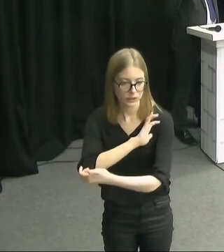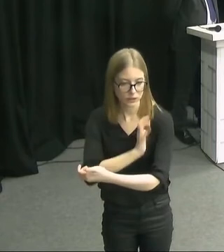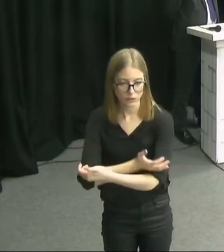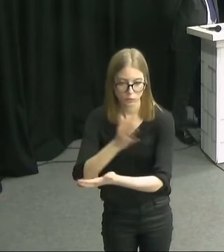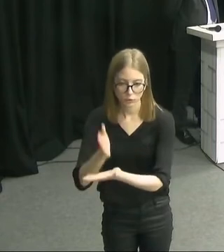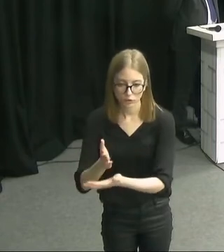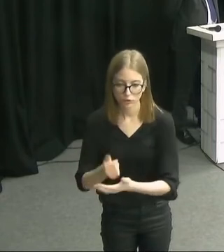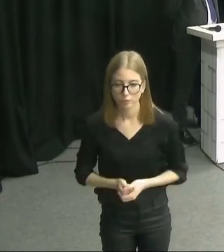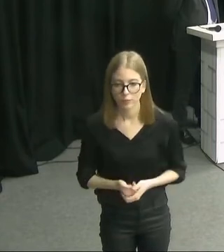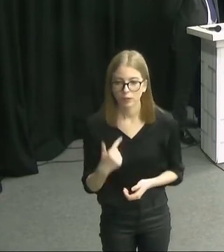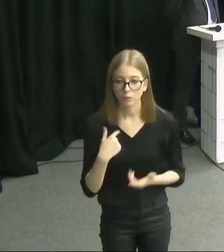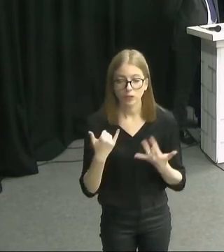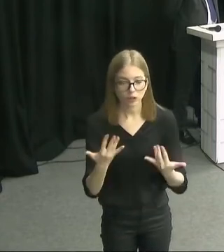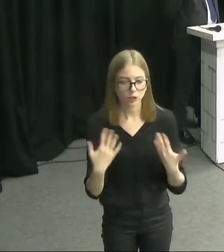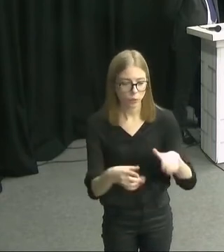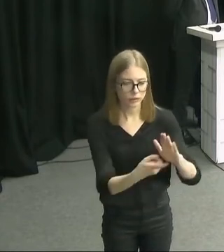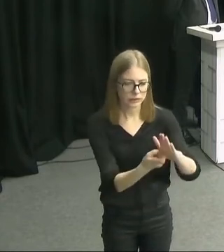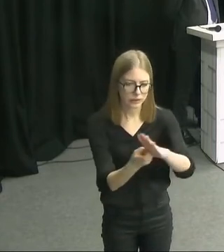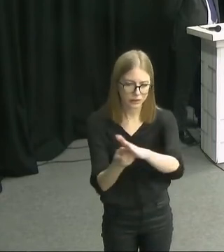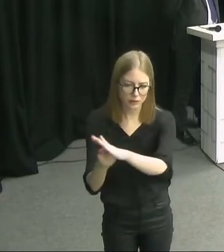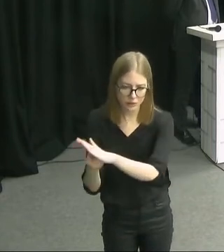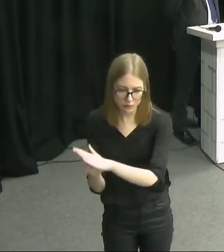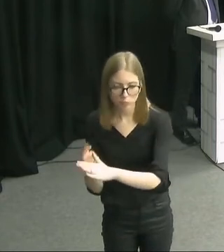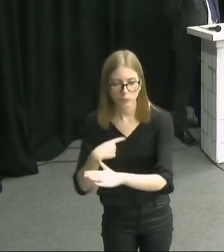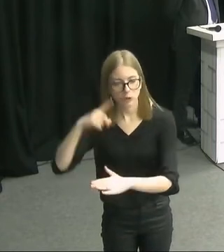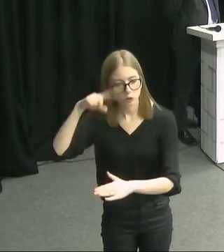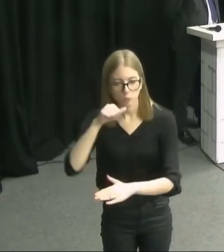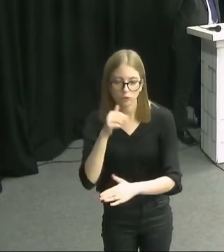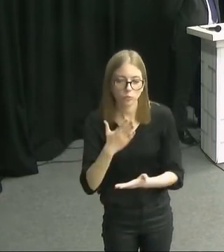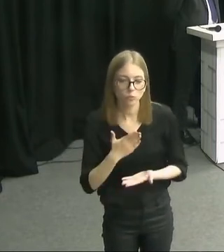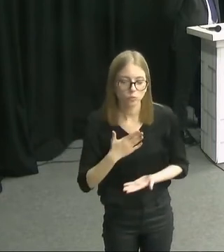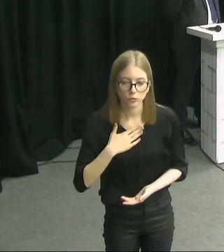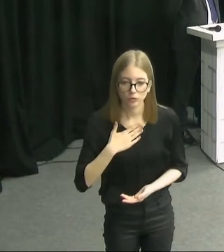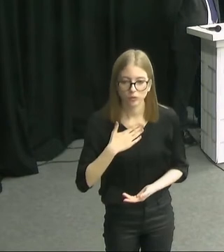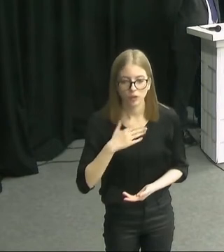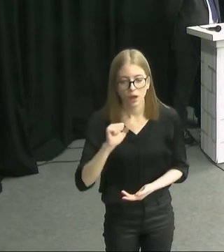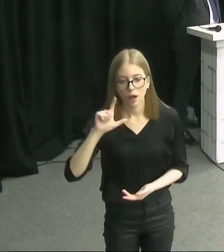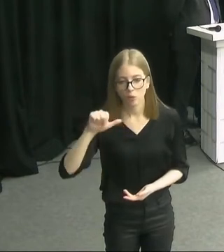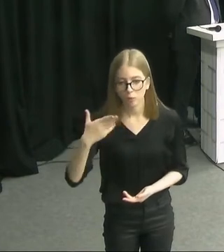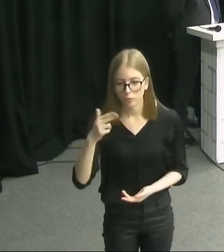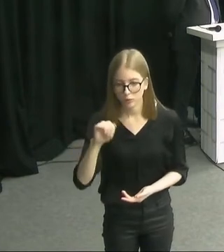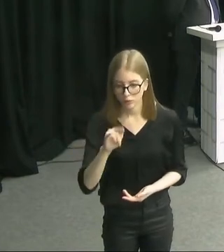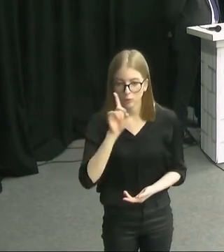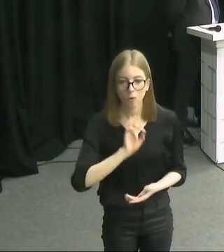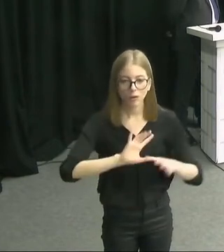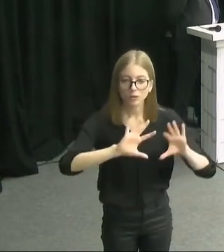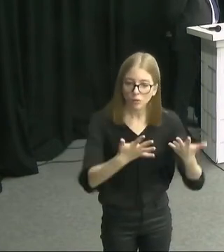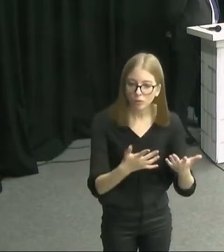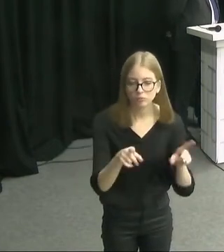offer for the culture of the university. Now, there are many differences, and we can't do the same as the States